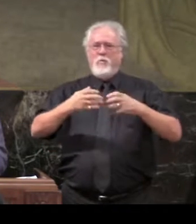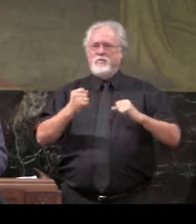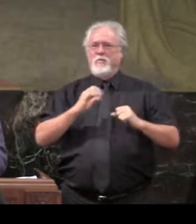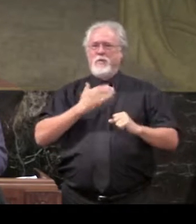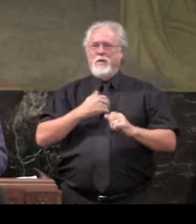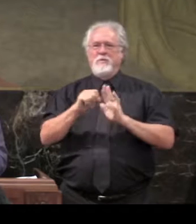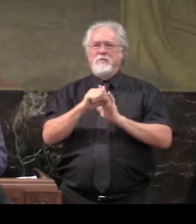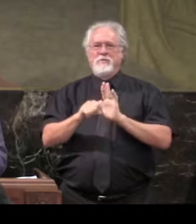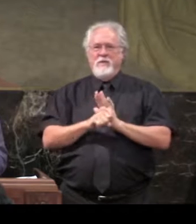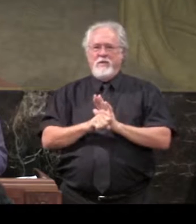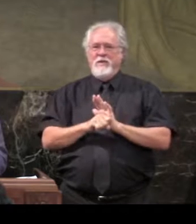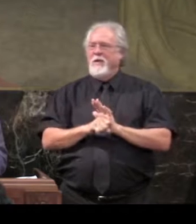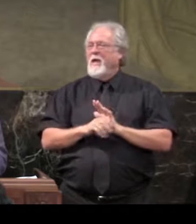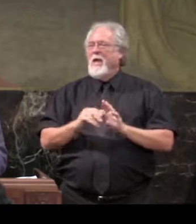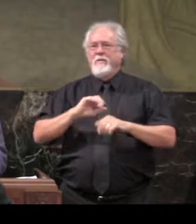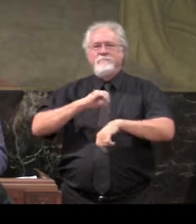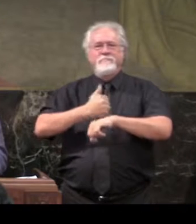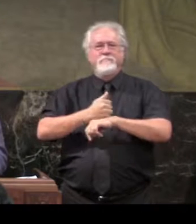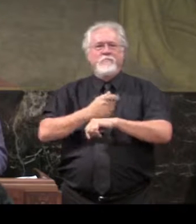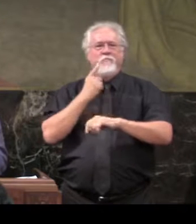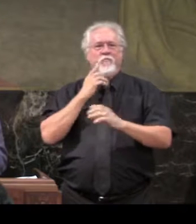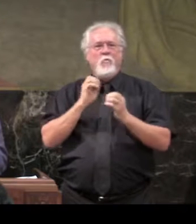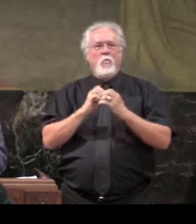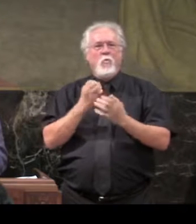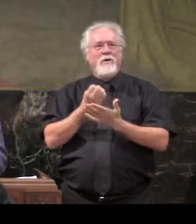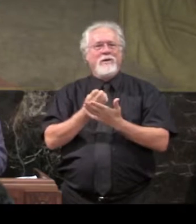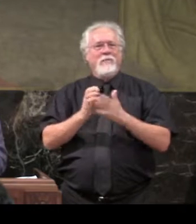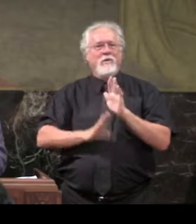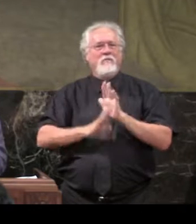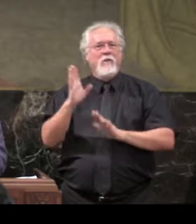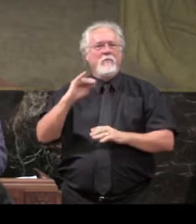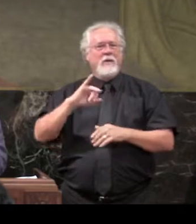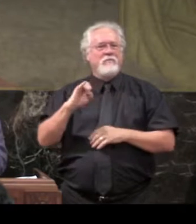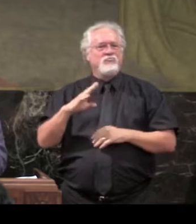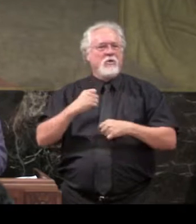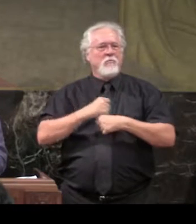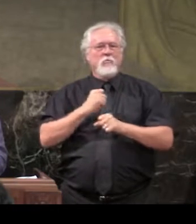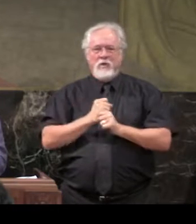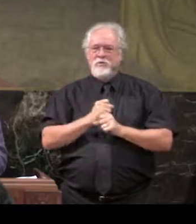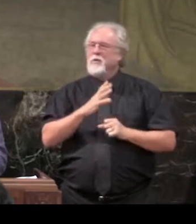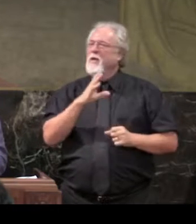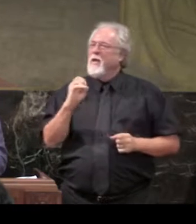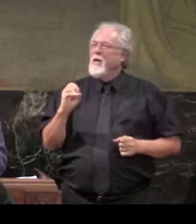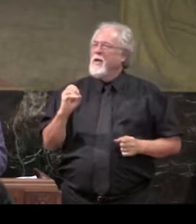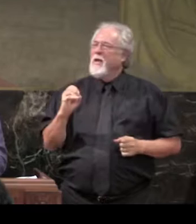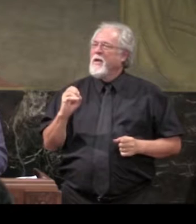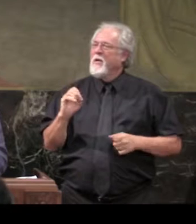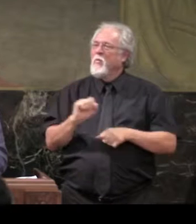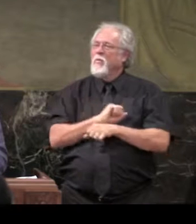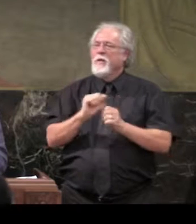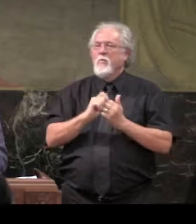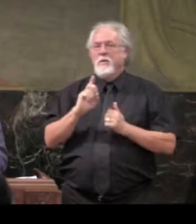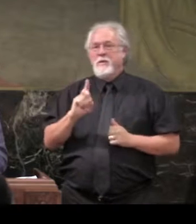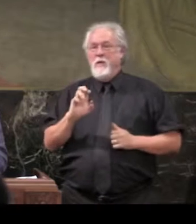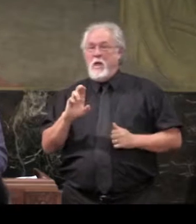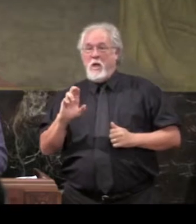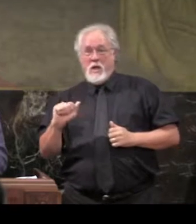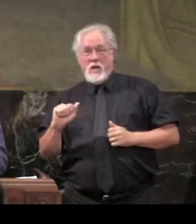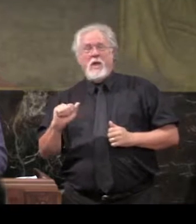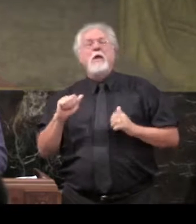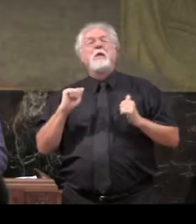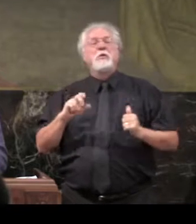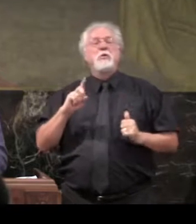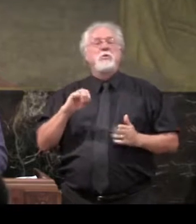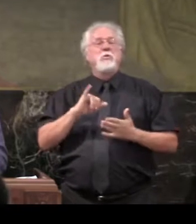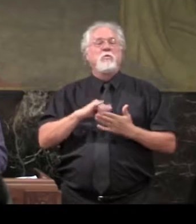state, set the stage for more economic development and investment and job creation, and especially working with the DRA, we're able to do that